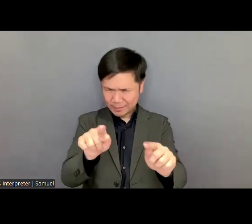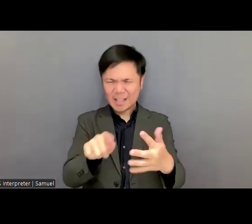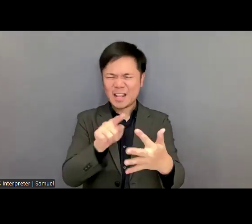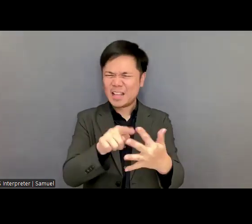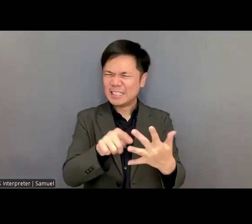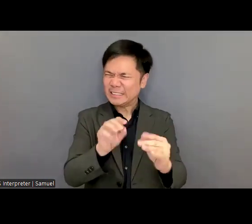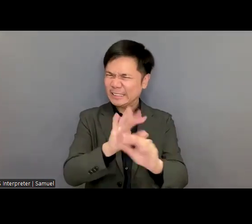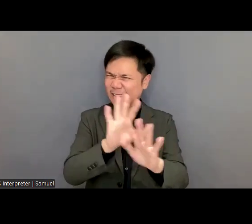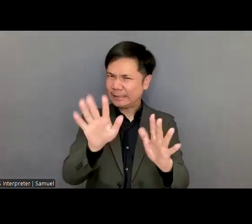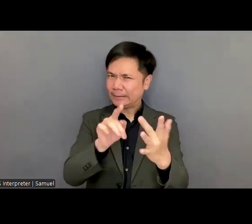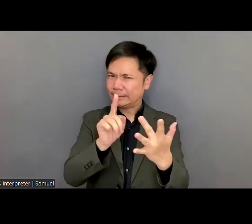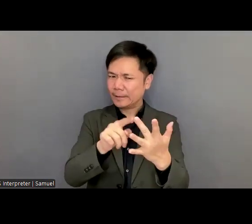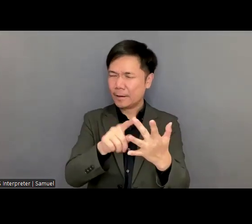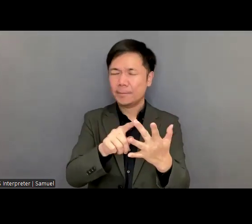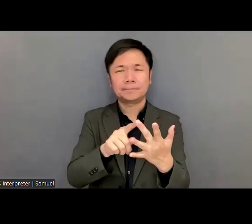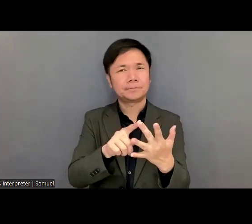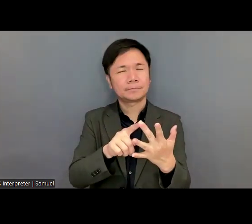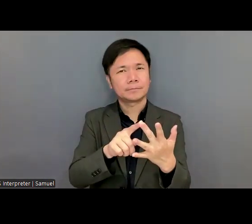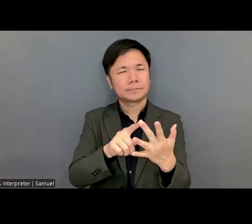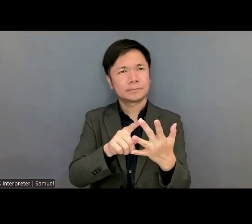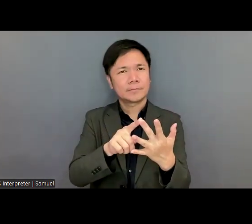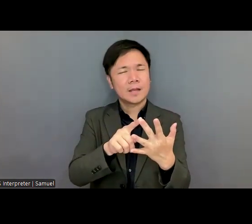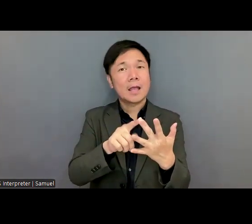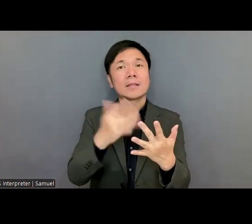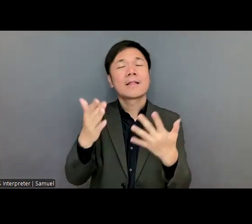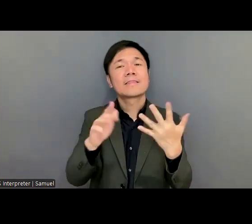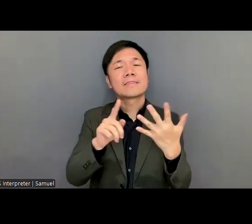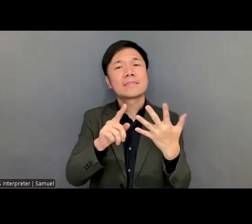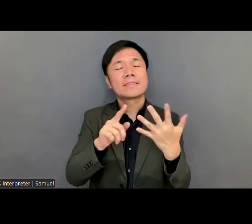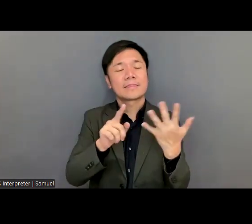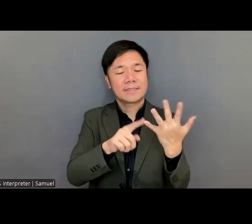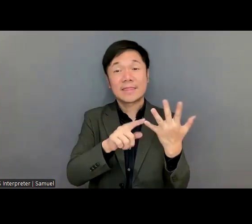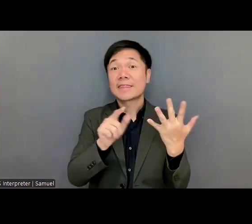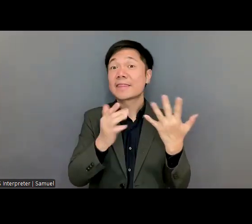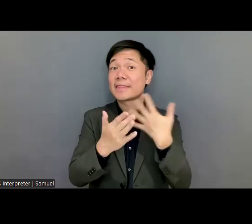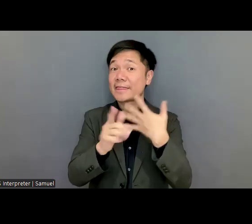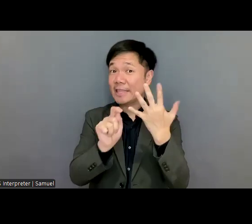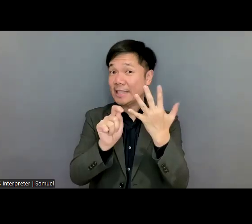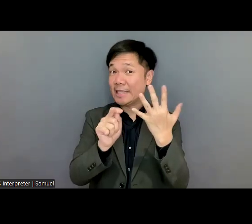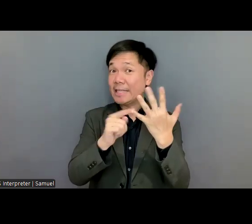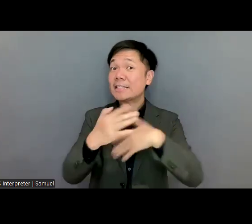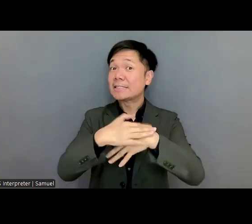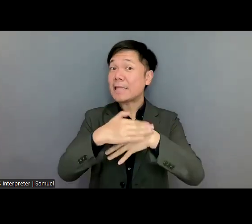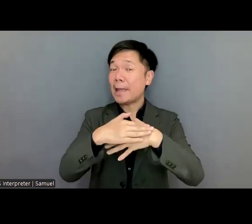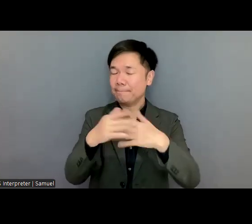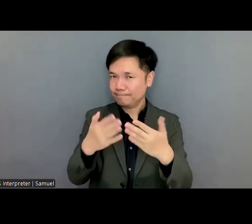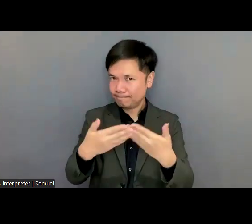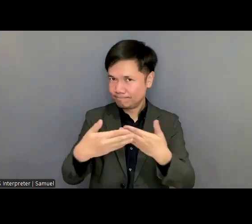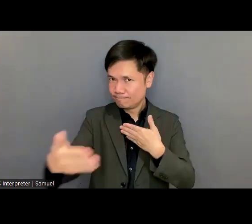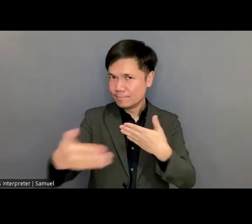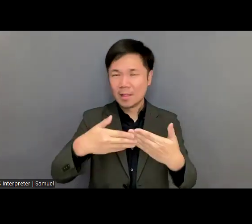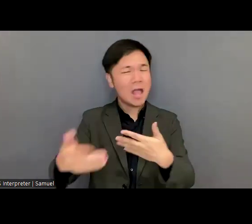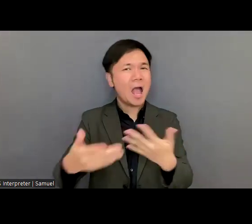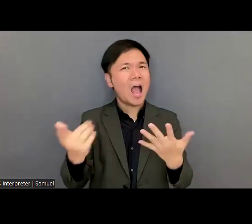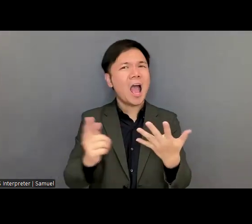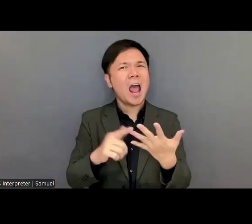a commitment that quantifies how much time and how much money will be dedicated to achieve